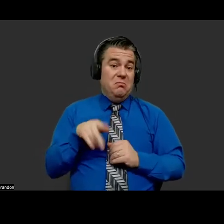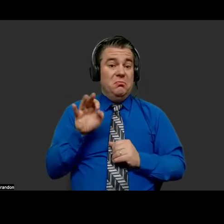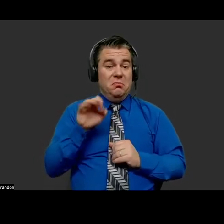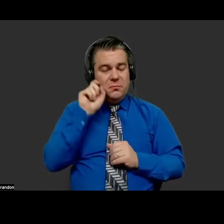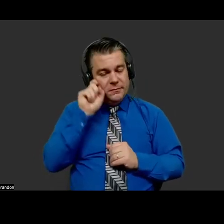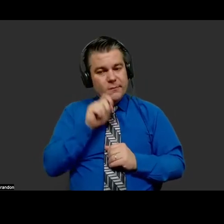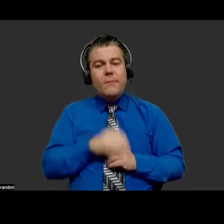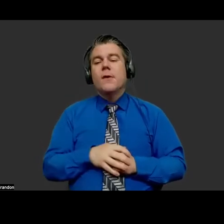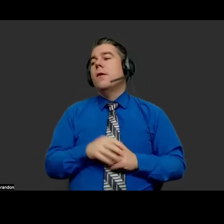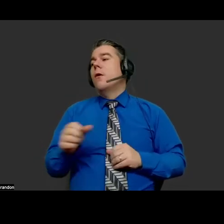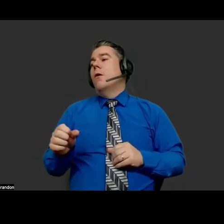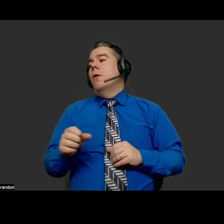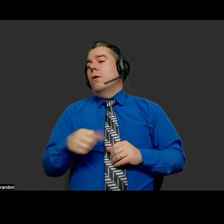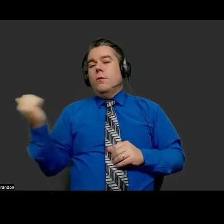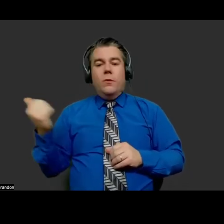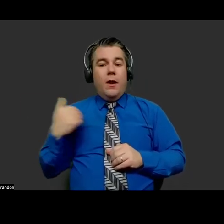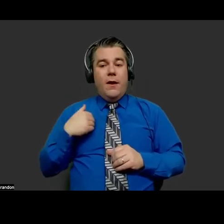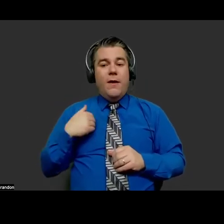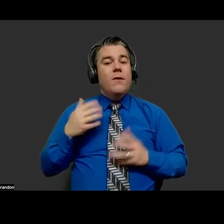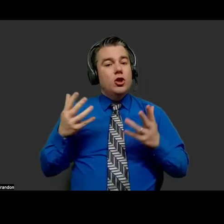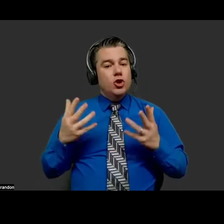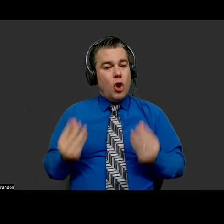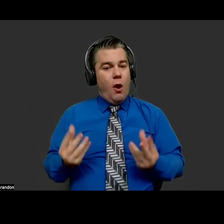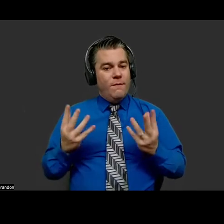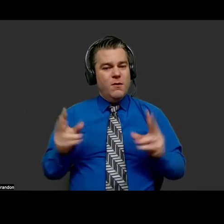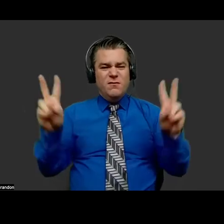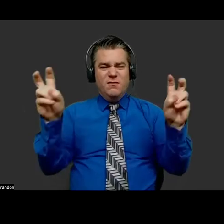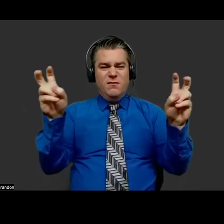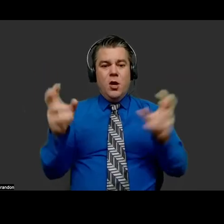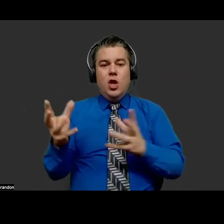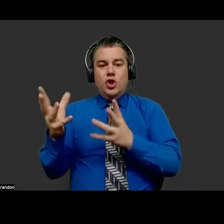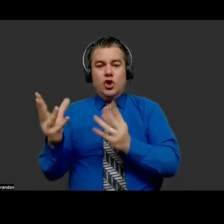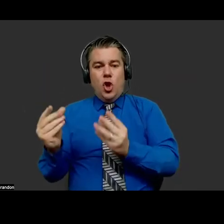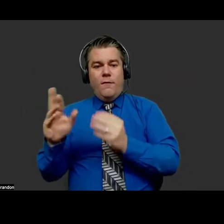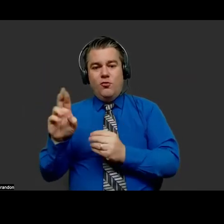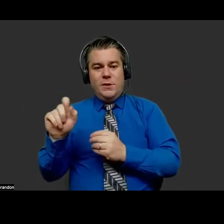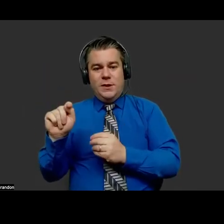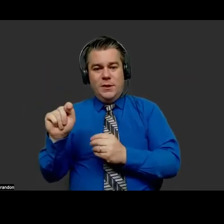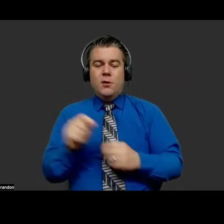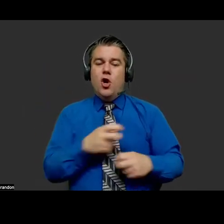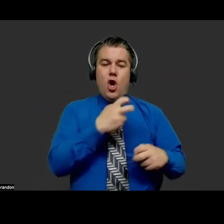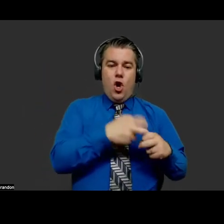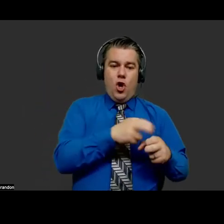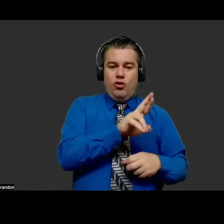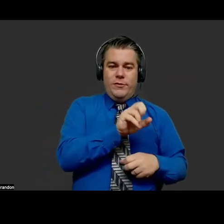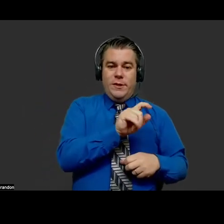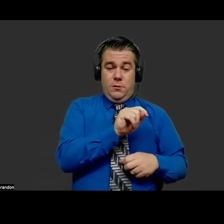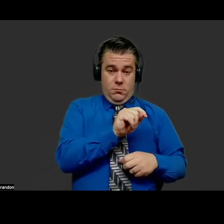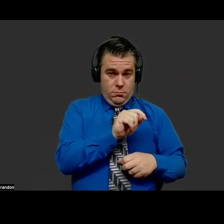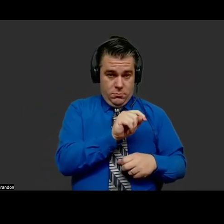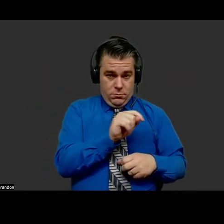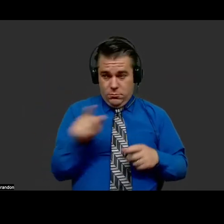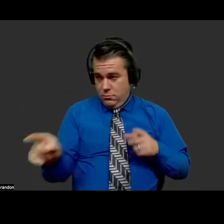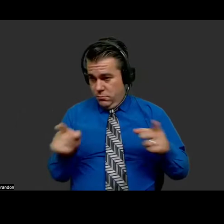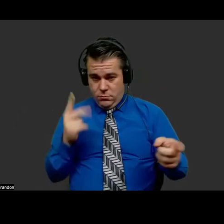There's also a soft reset and a hard reset. All of these things as I'm learning as we're in a